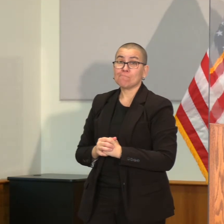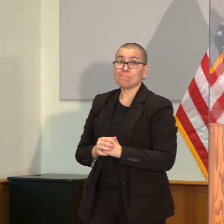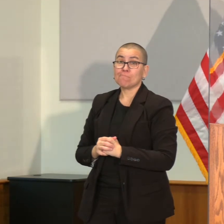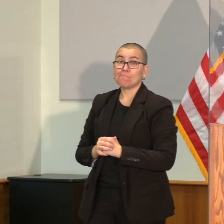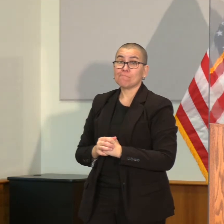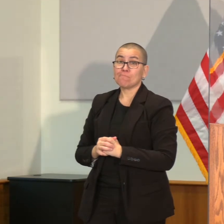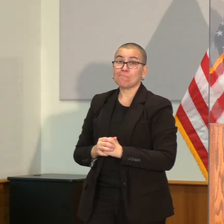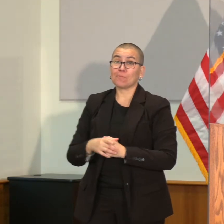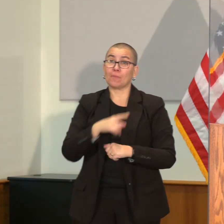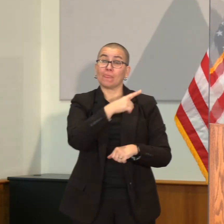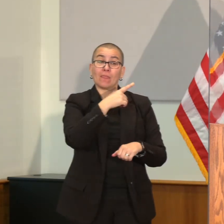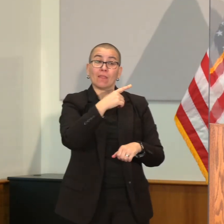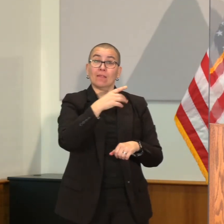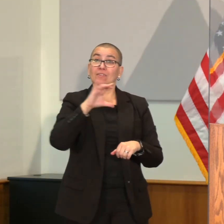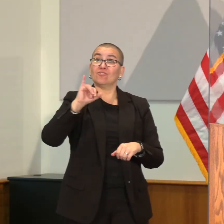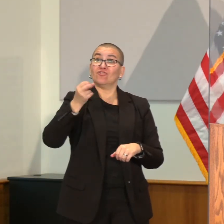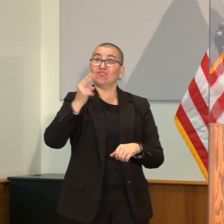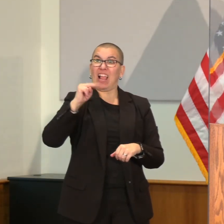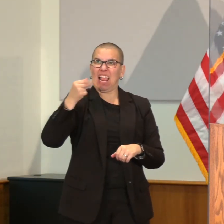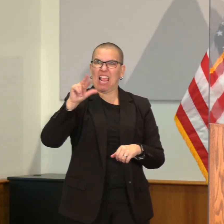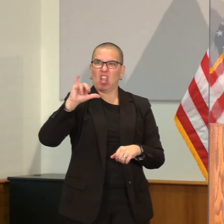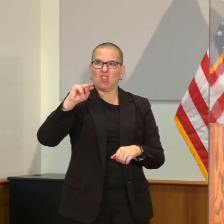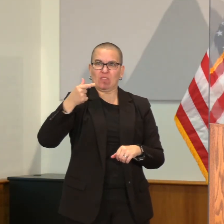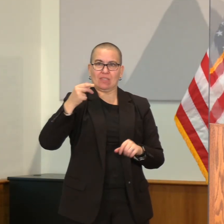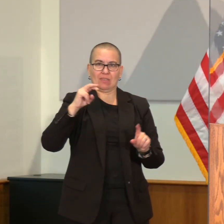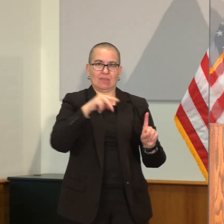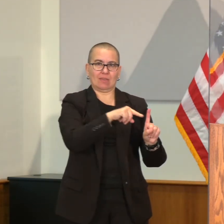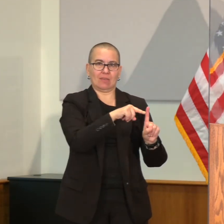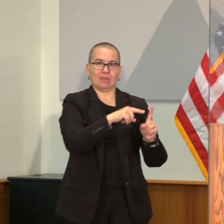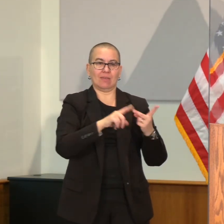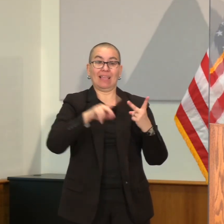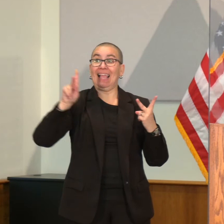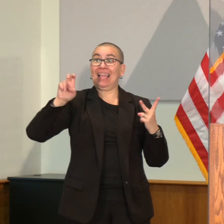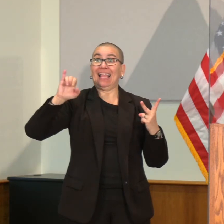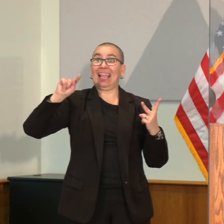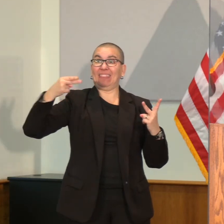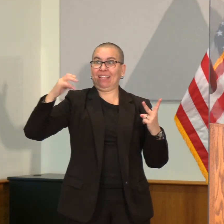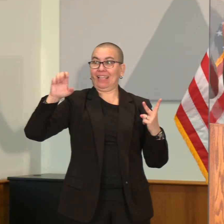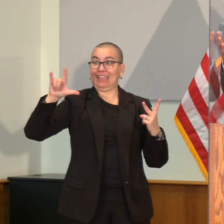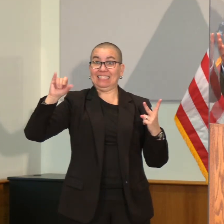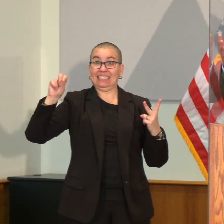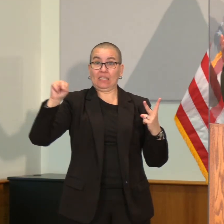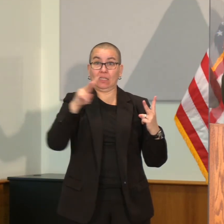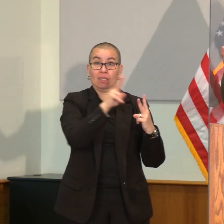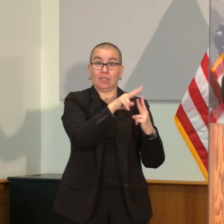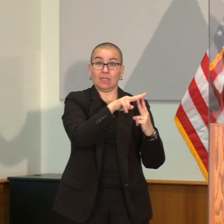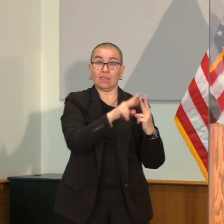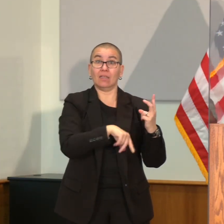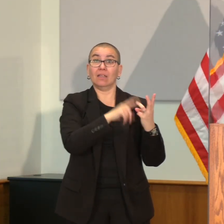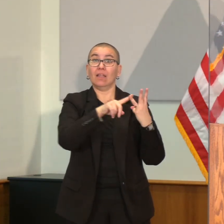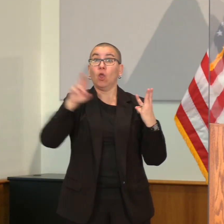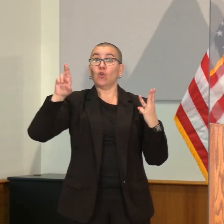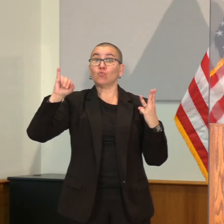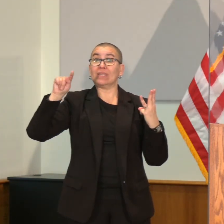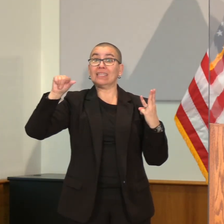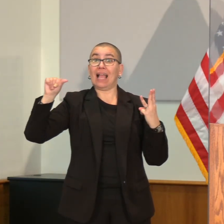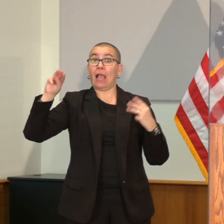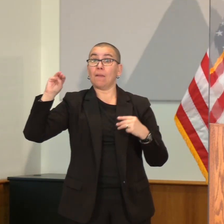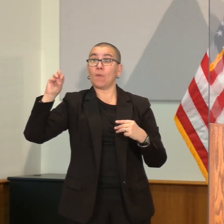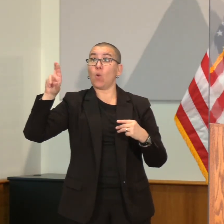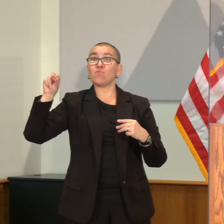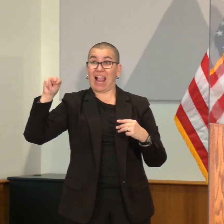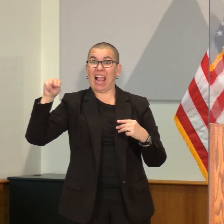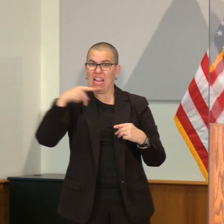and Keith Ellison, Rena Moran did, and I would add thousands of Minnesotans who gathered at those meetings, who did it